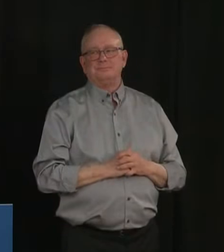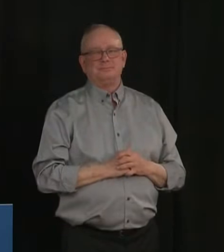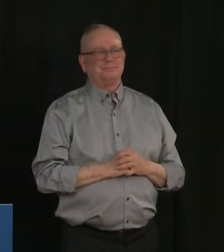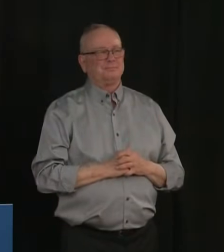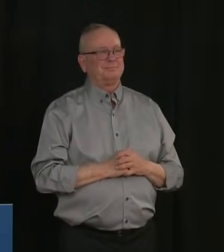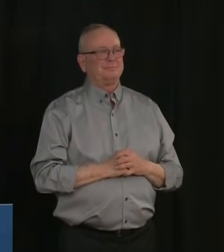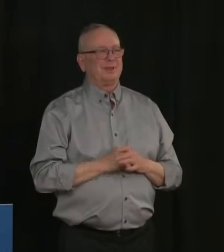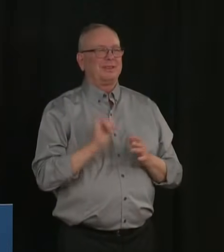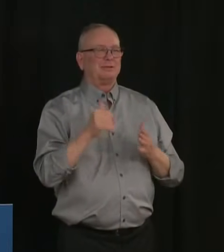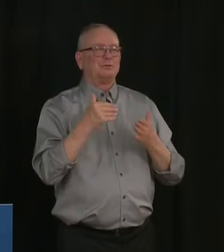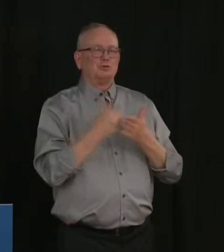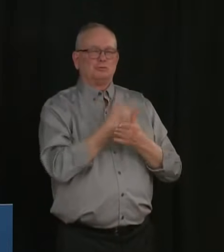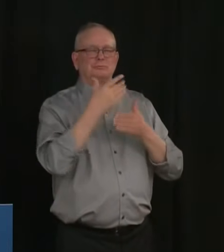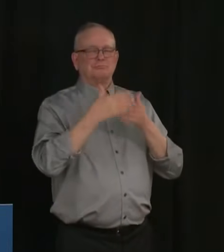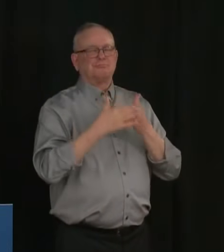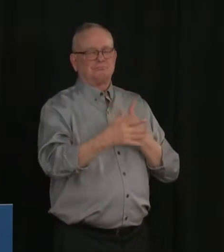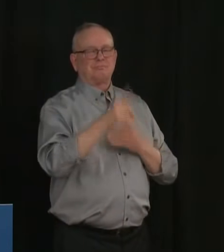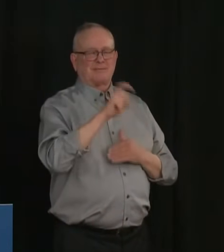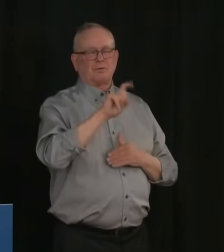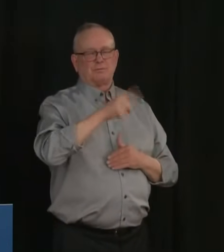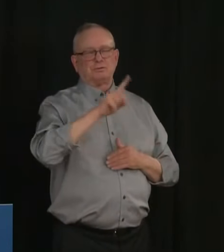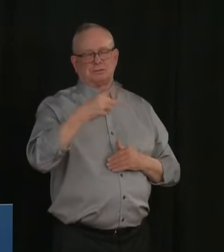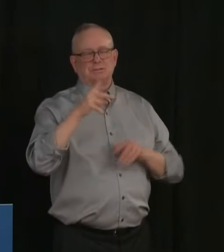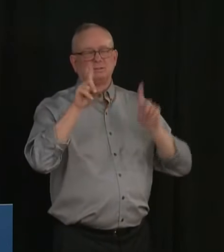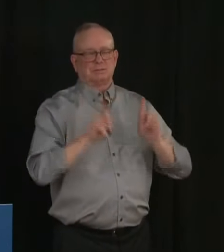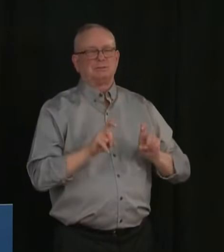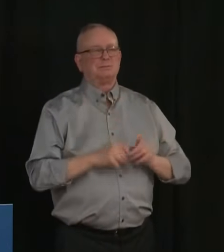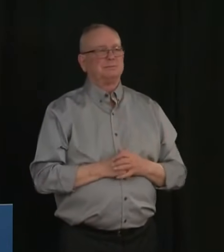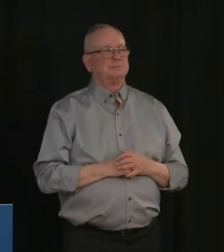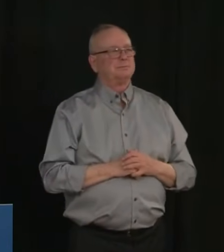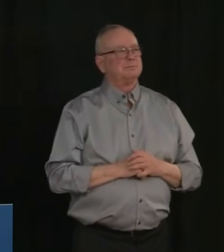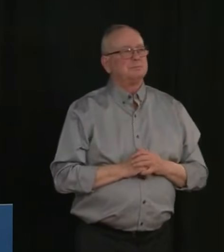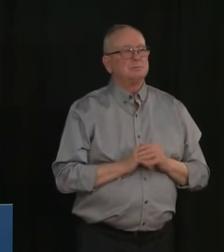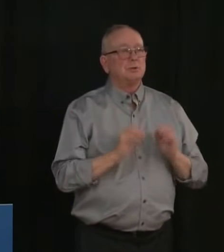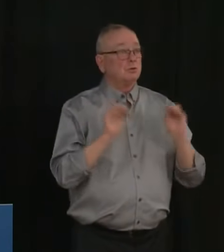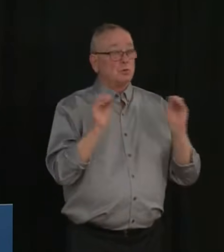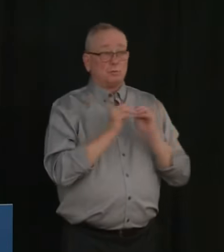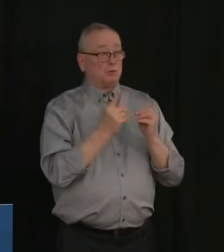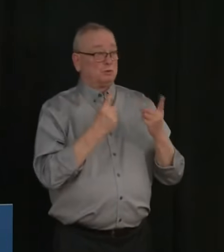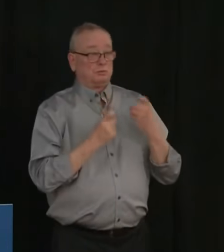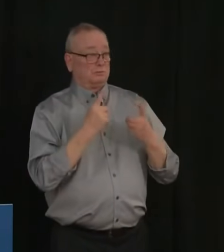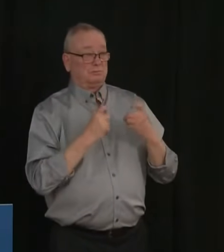forward. The queue is empty, so thank you all for joining us.